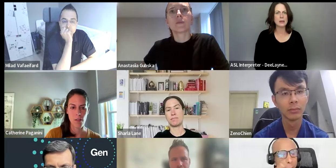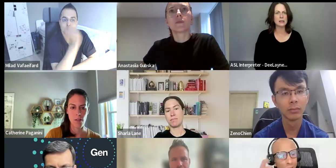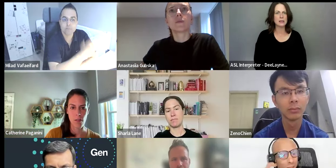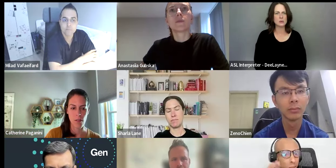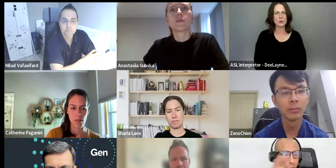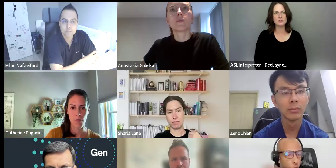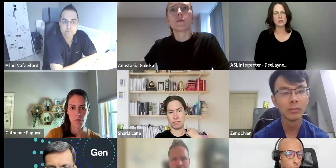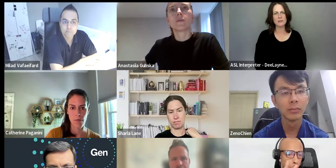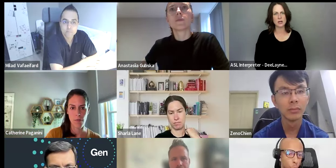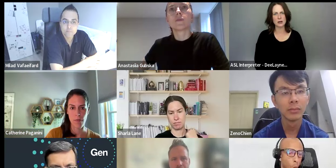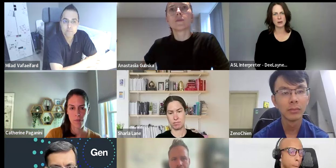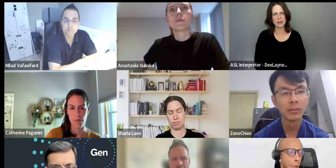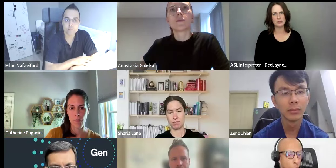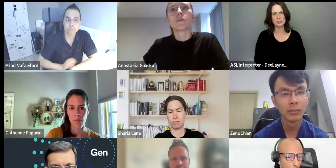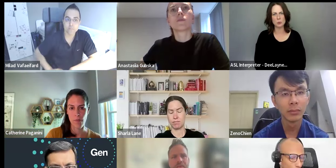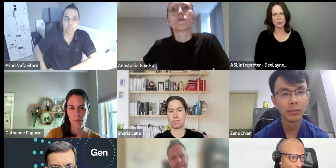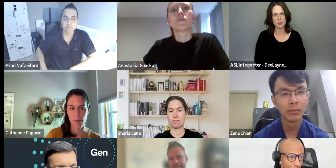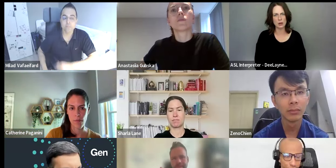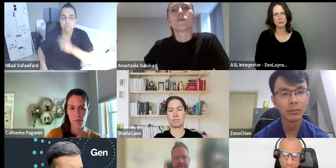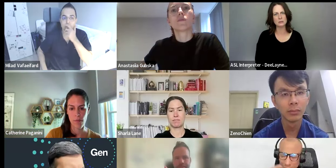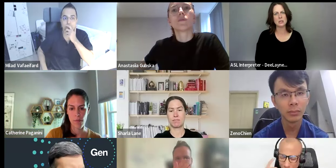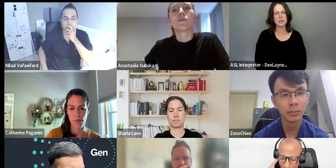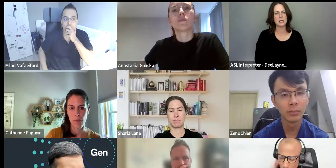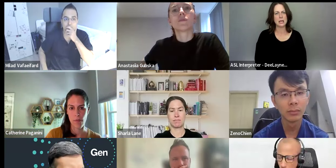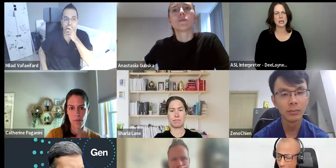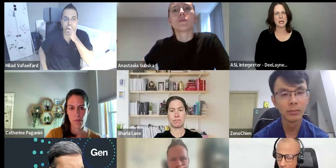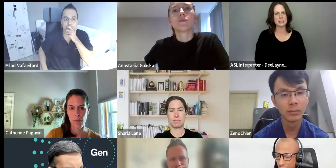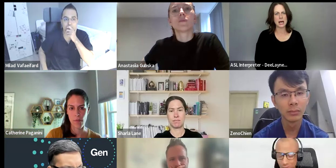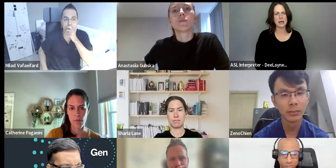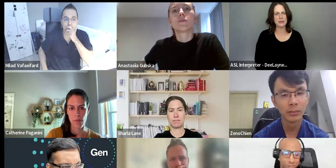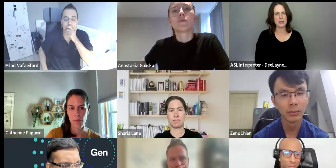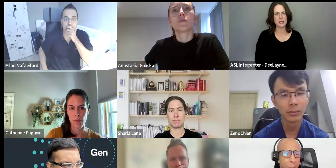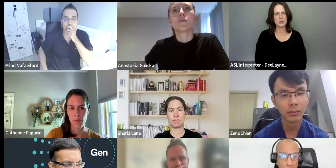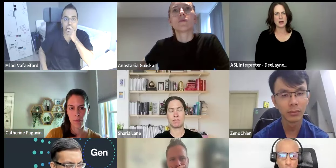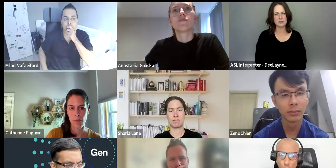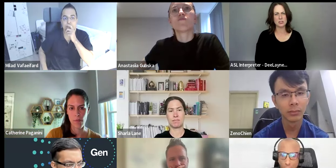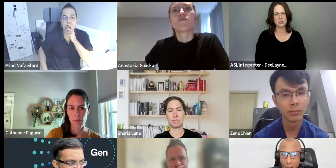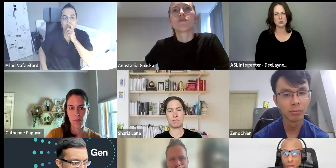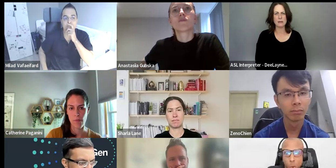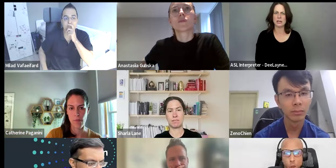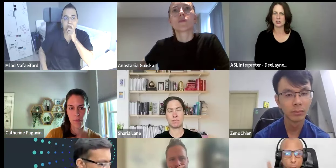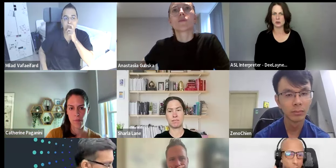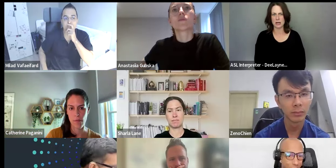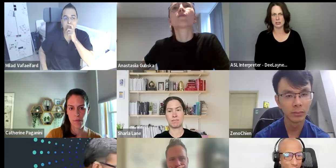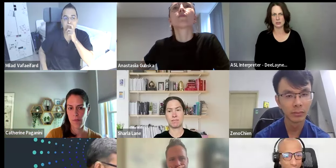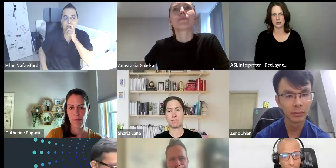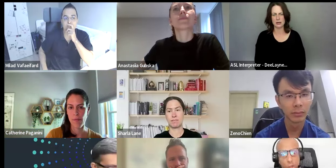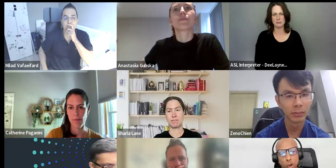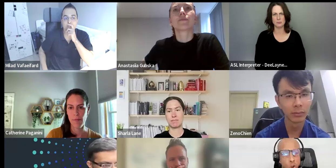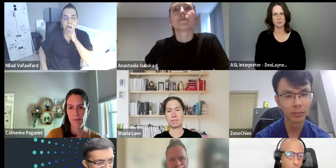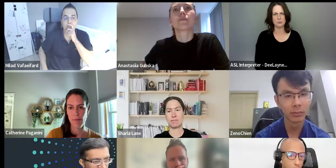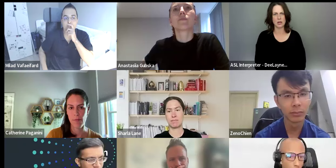Yeah, I mean, I've tried already with Zoom webinar. And I think you have to use, I'm not sure,